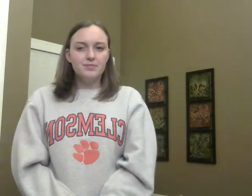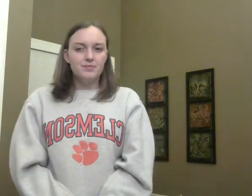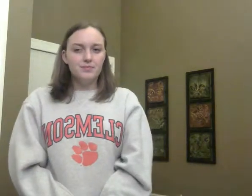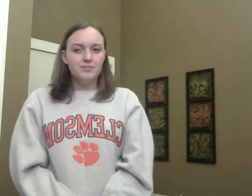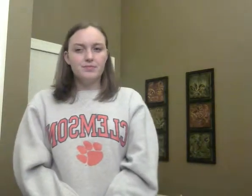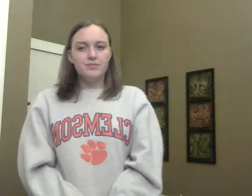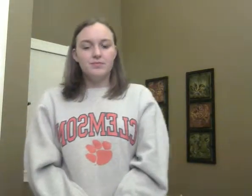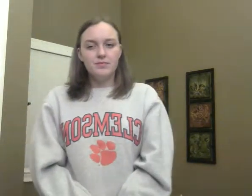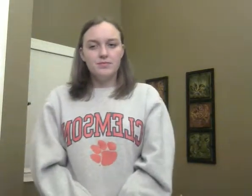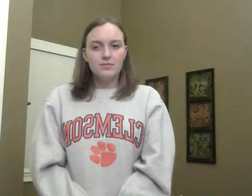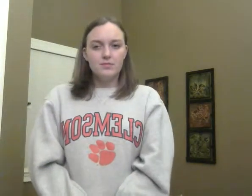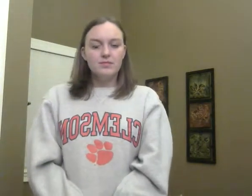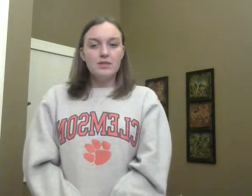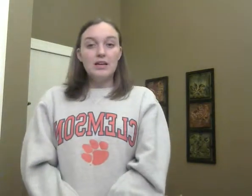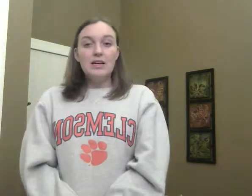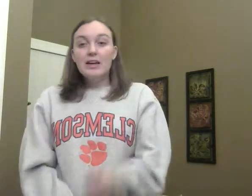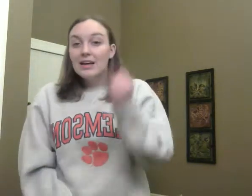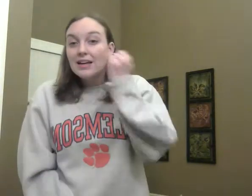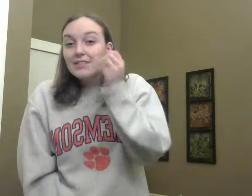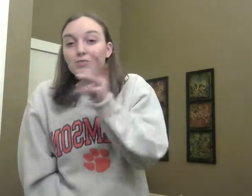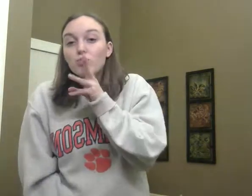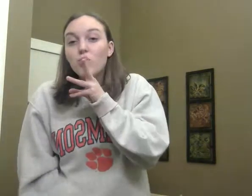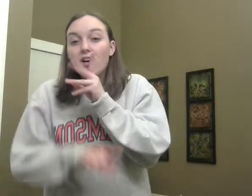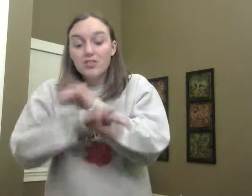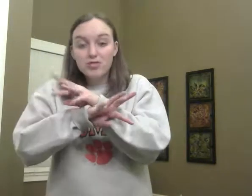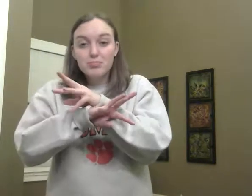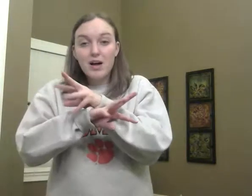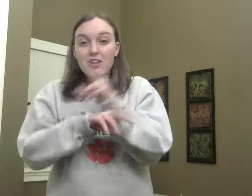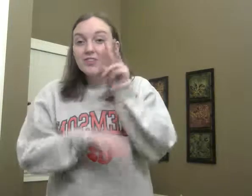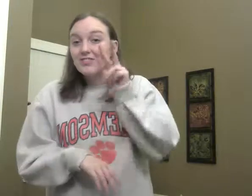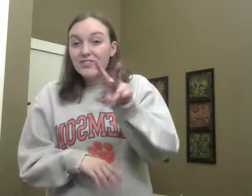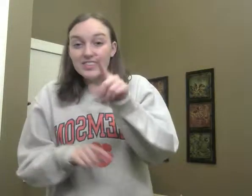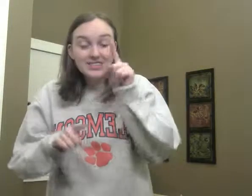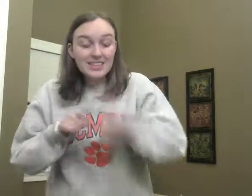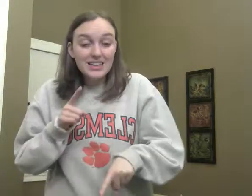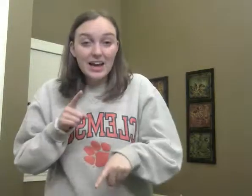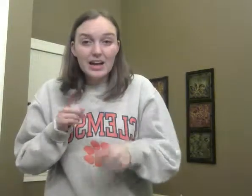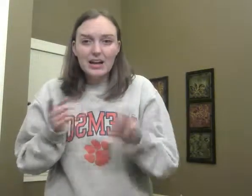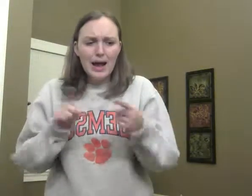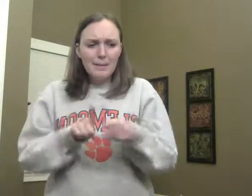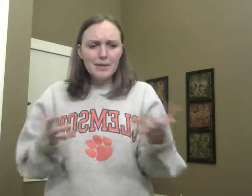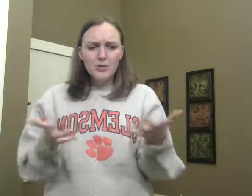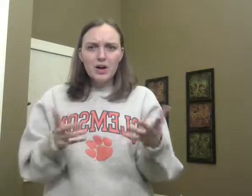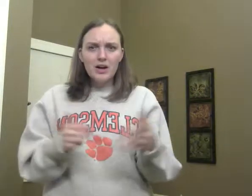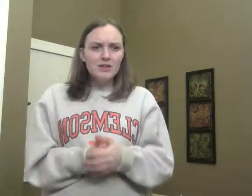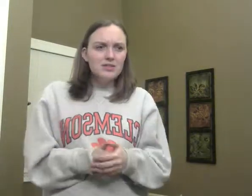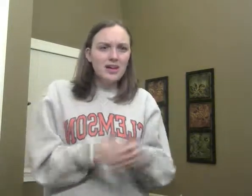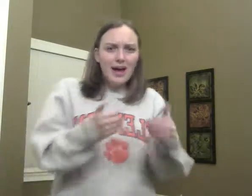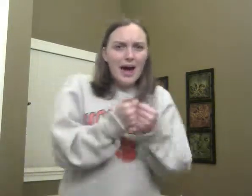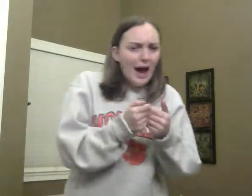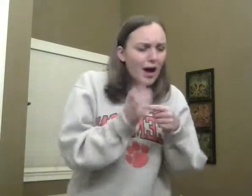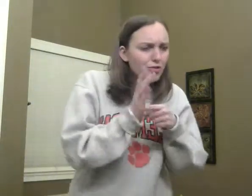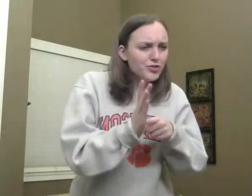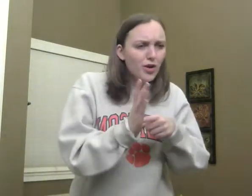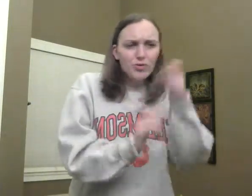striders lost their vision? You should already have this one answered. And how would you show your understanding that water